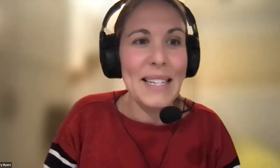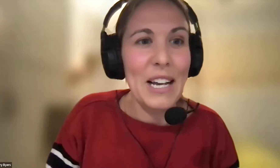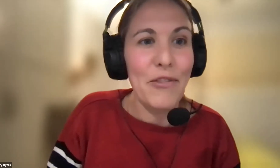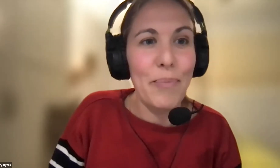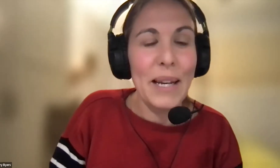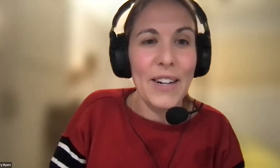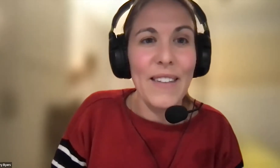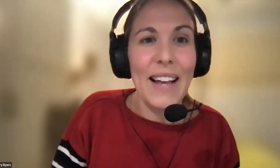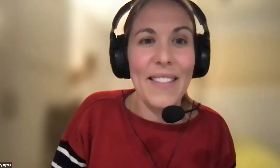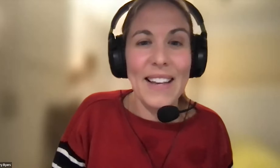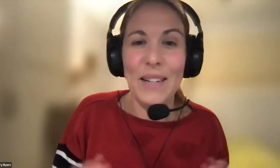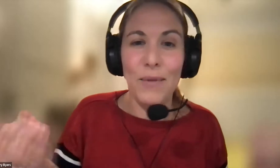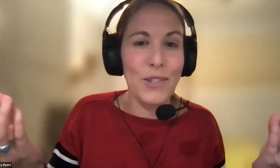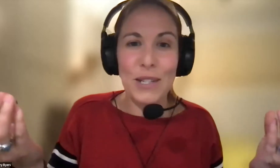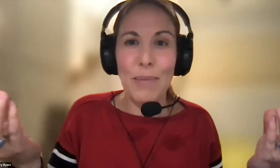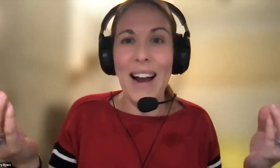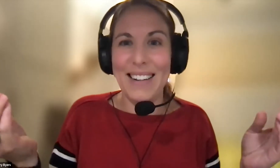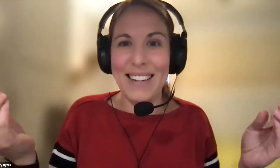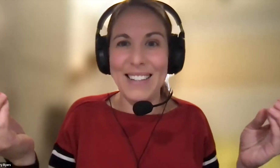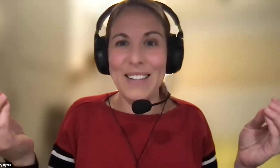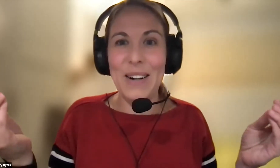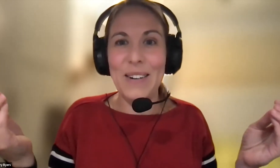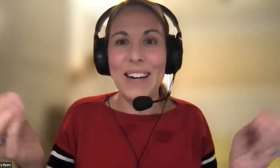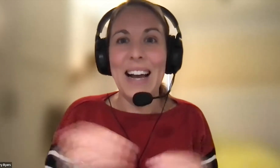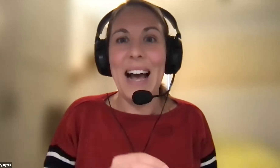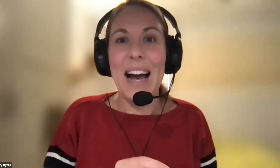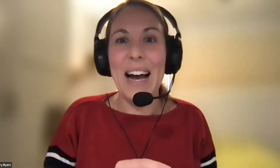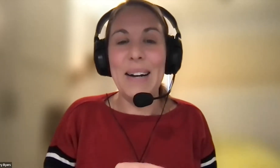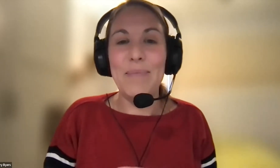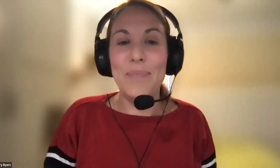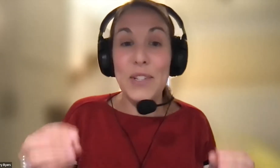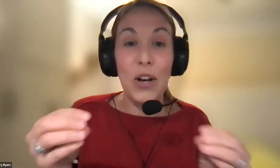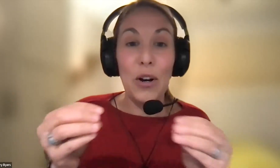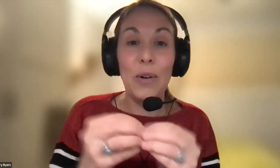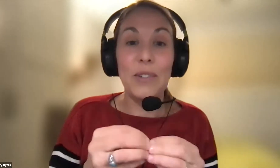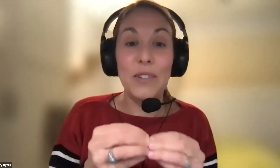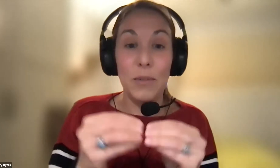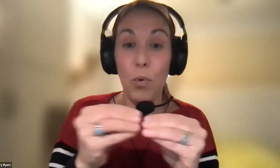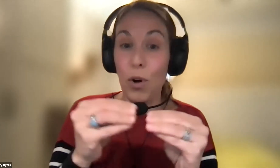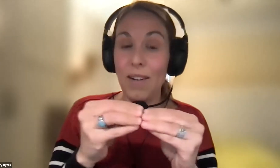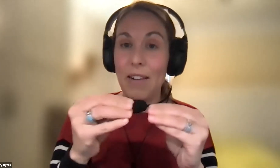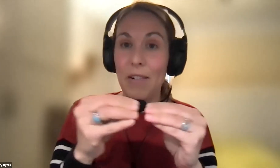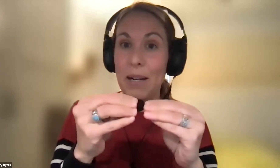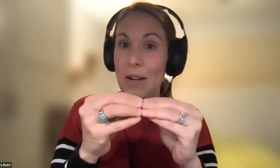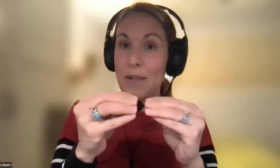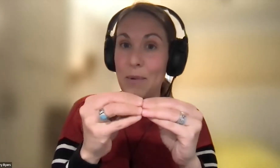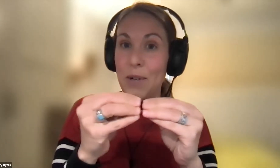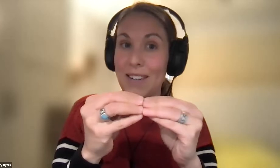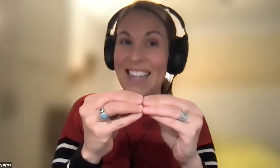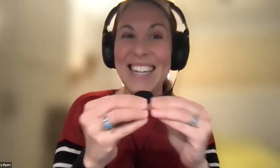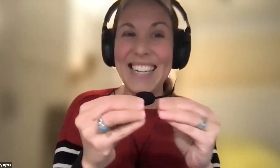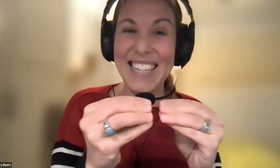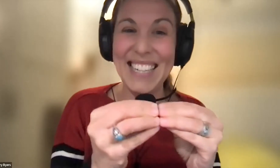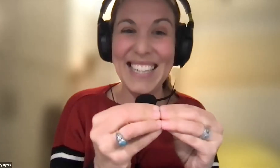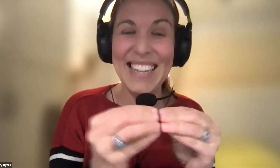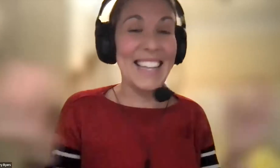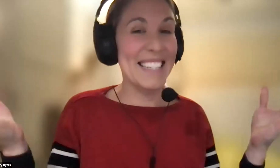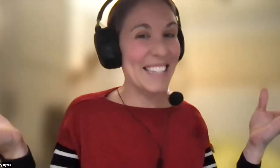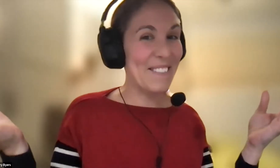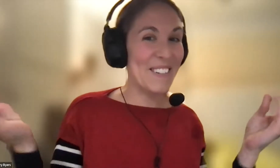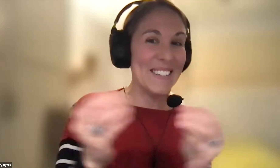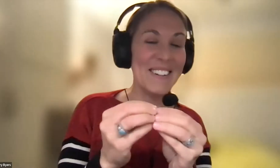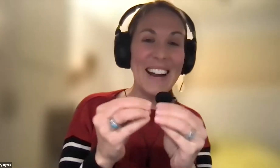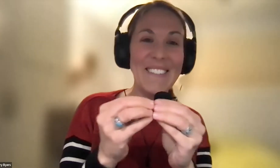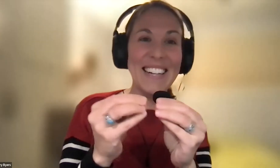make myself bigger like this and we'll just practice. So more, everybody knows more. This